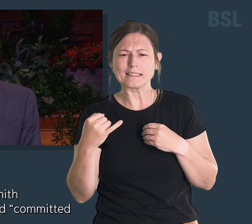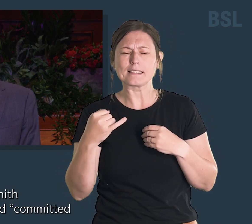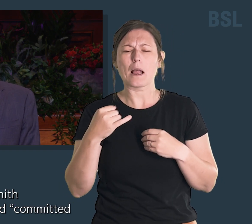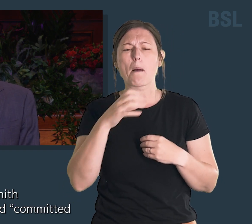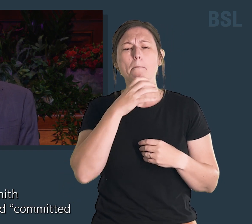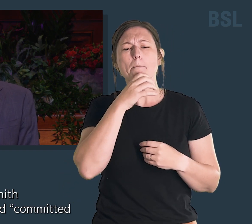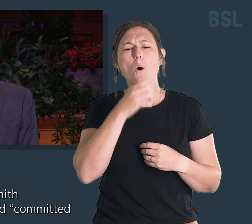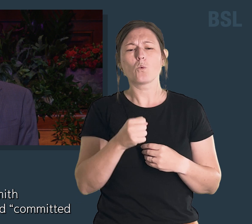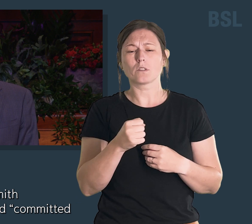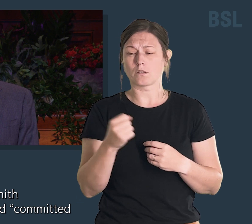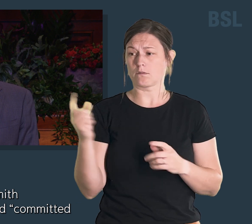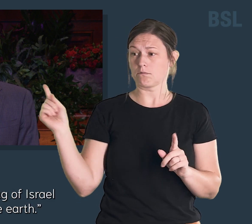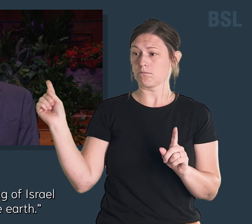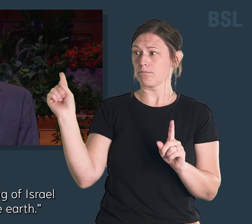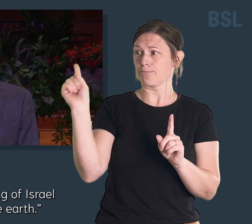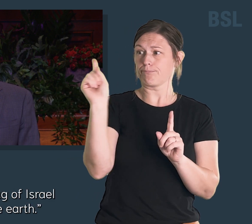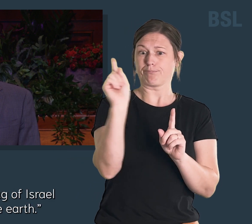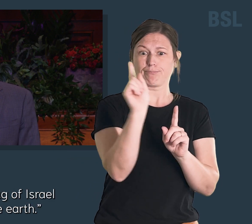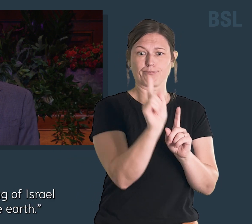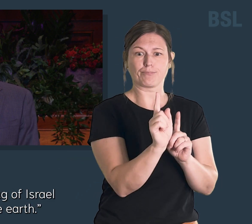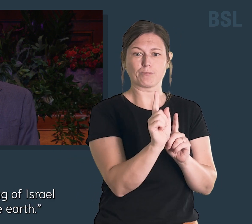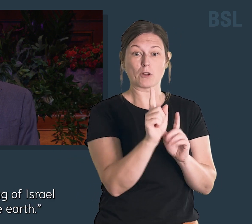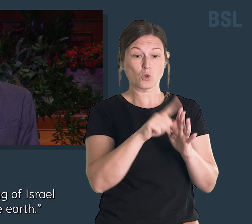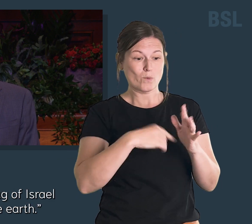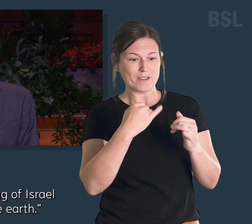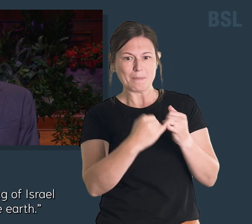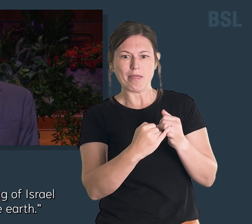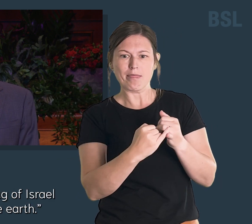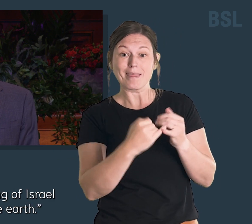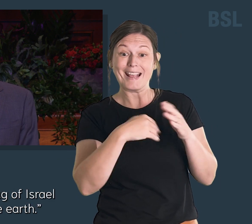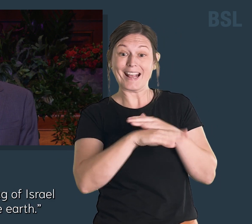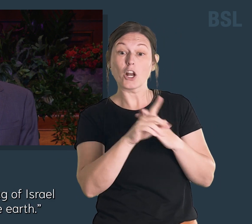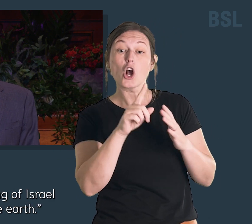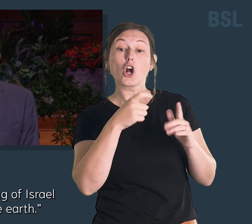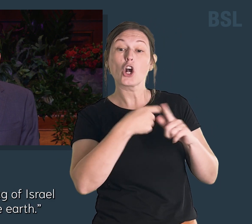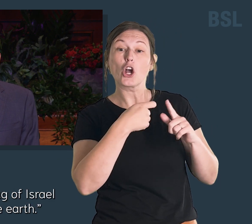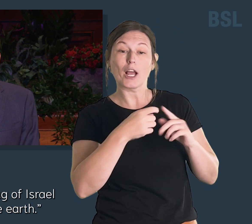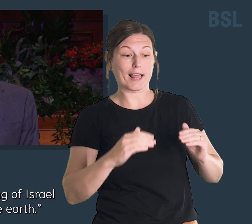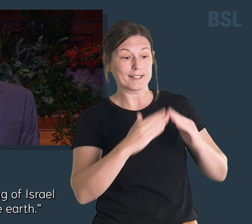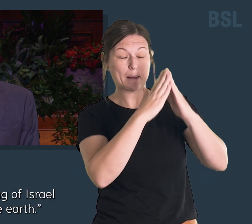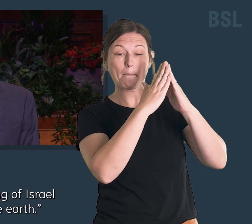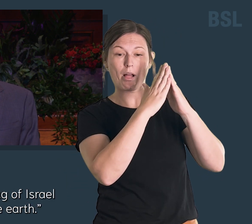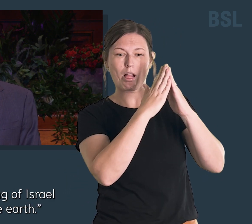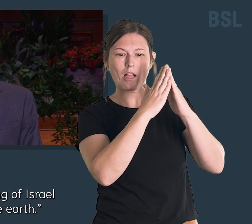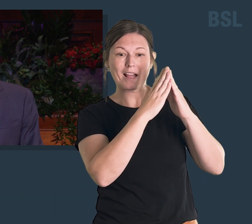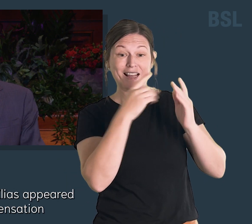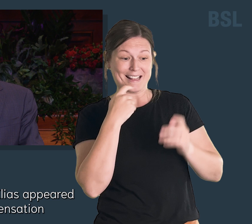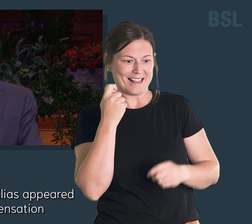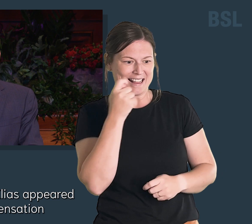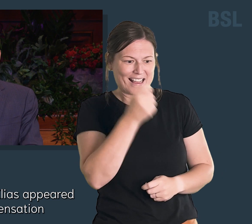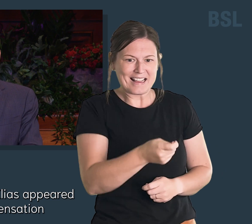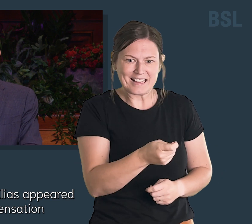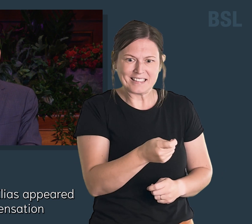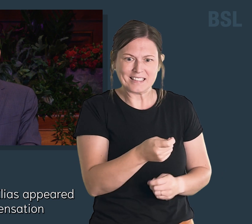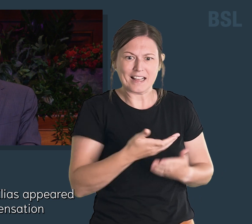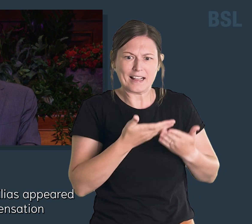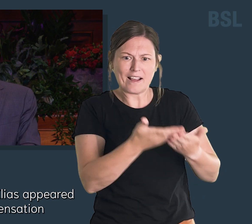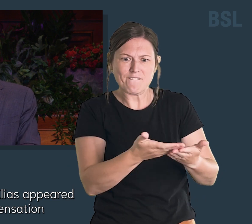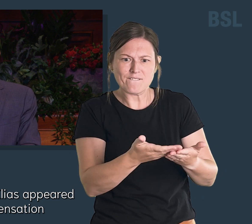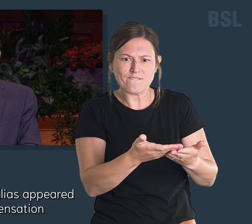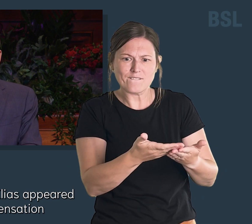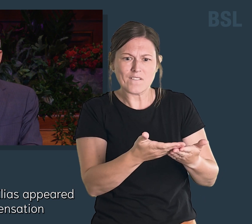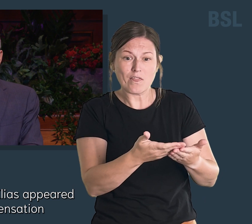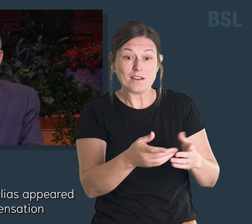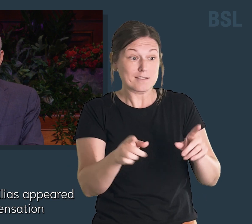Kirtland Temple and committed the keys of the gathering of Israel from the four parts of the earth. On that same occasion,